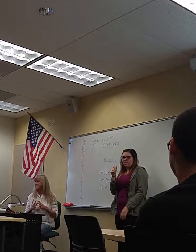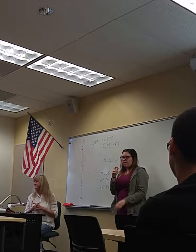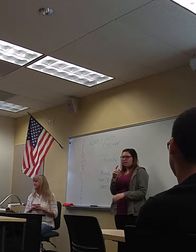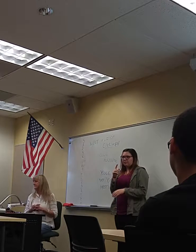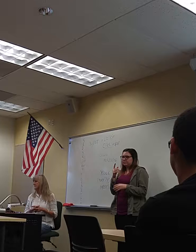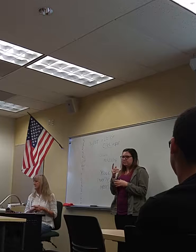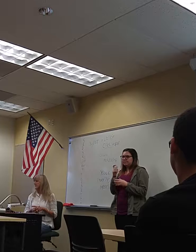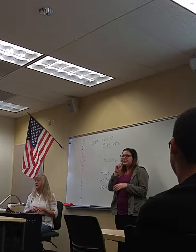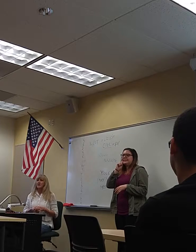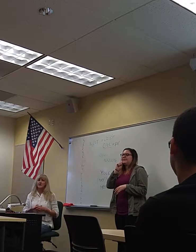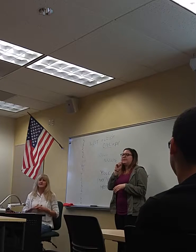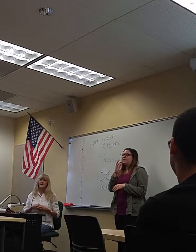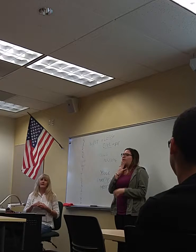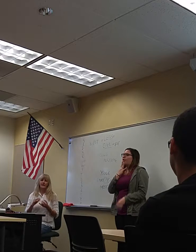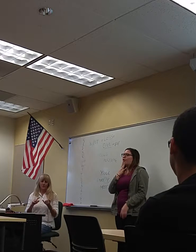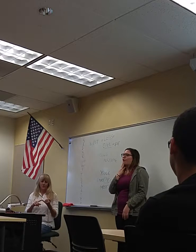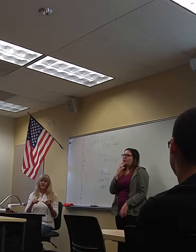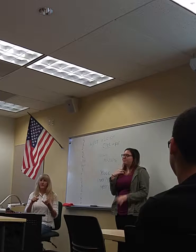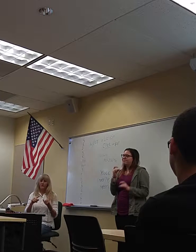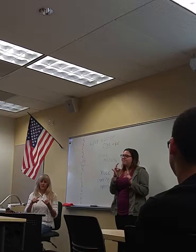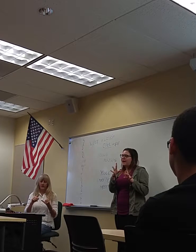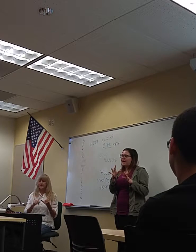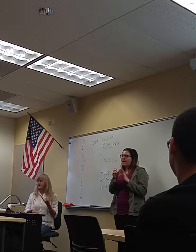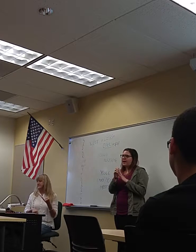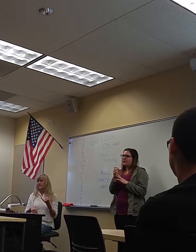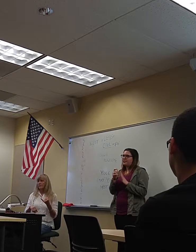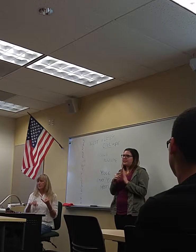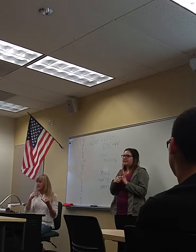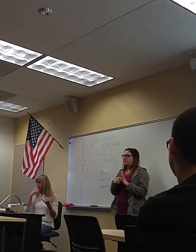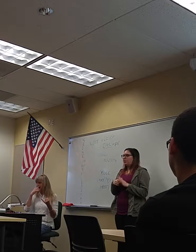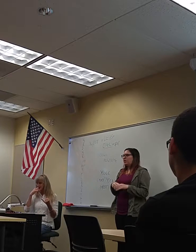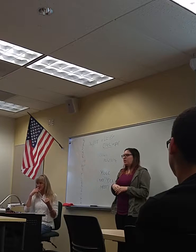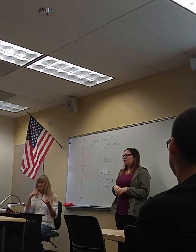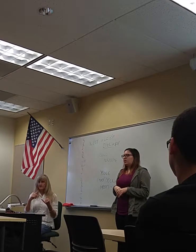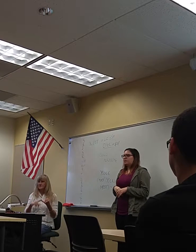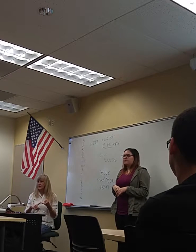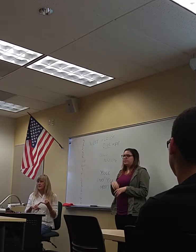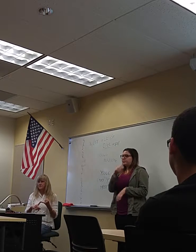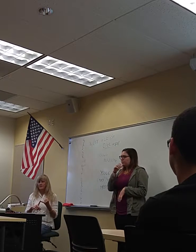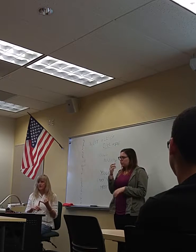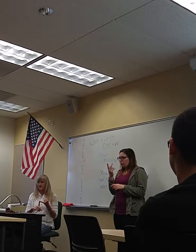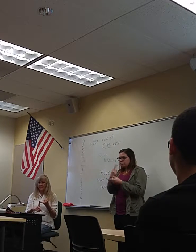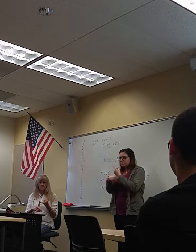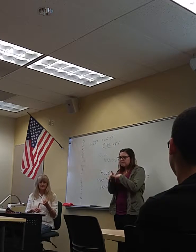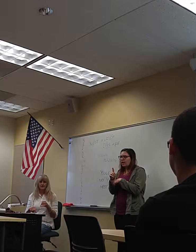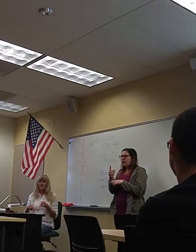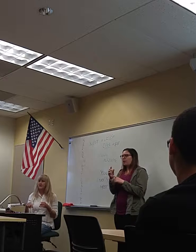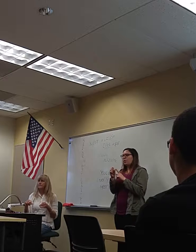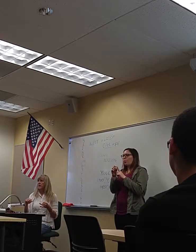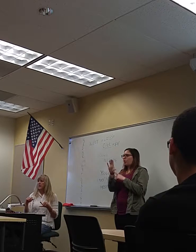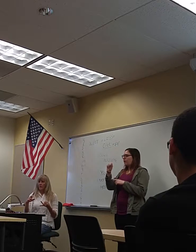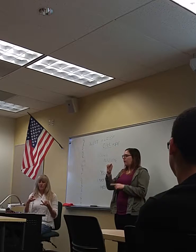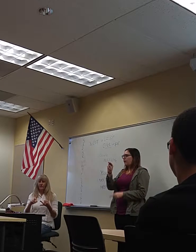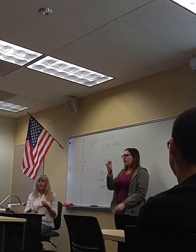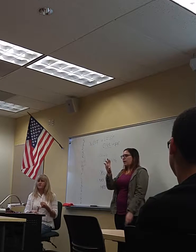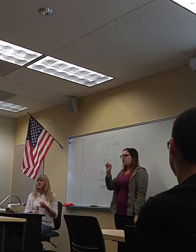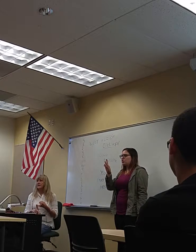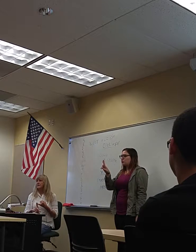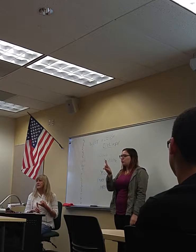that symbol. oh, okay. It's kind of like we'd never sign the word cancer because we don't like that sign. We don't sign any